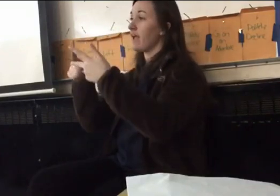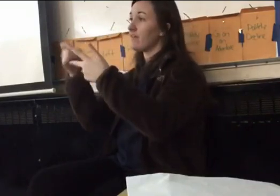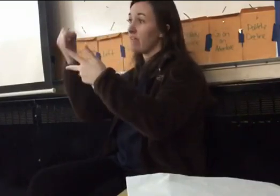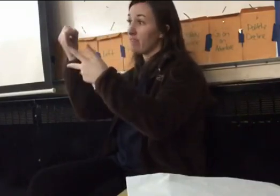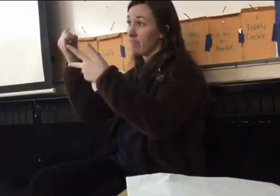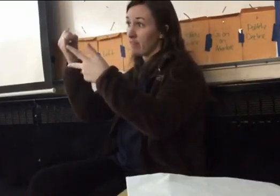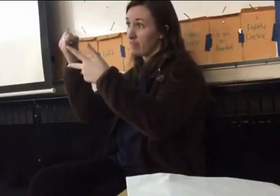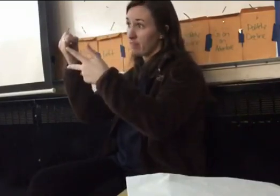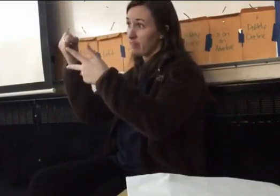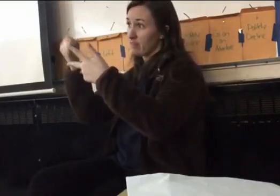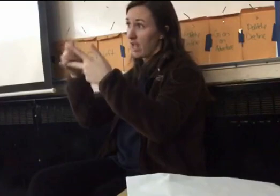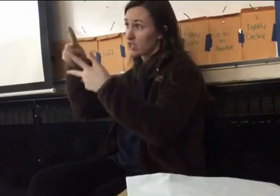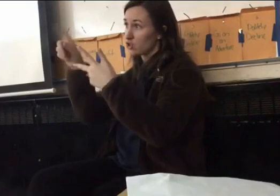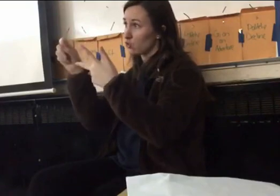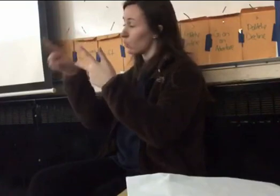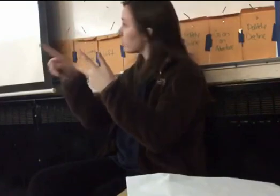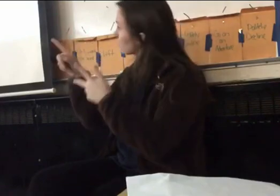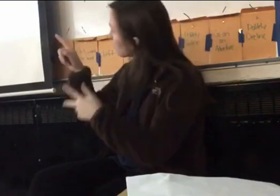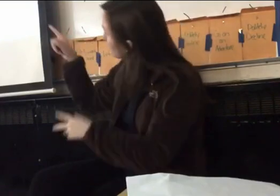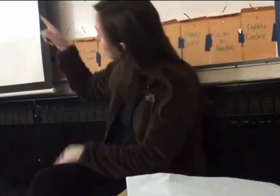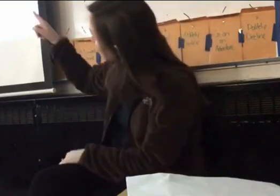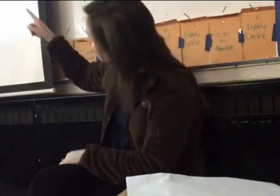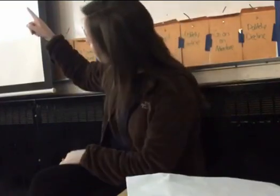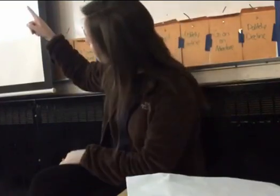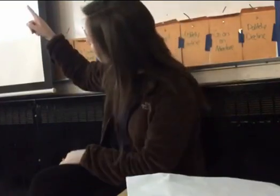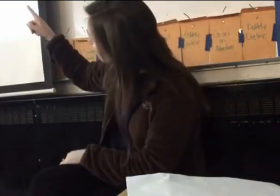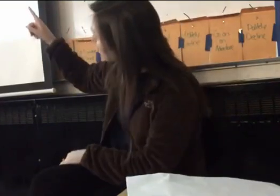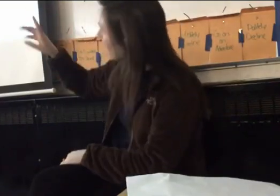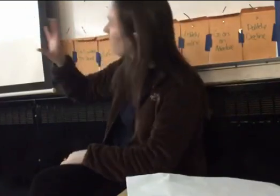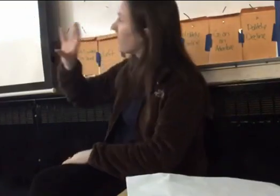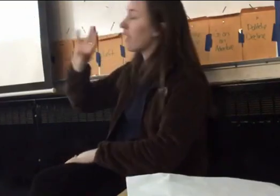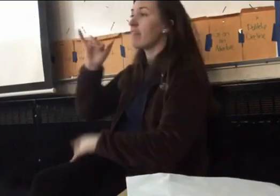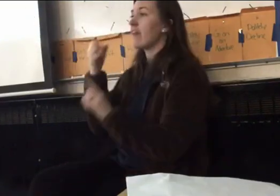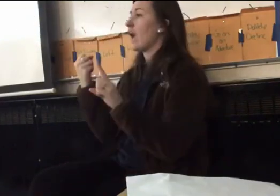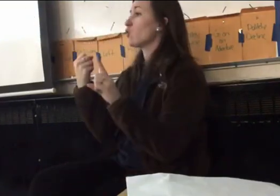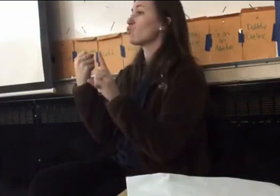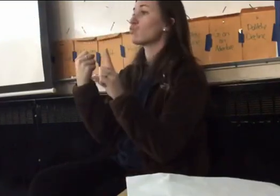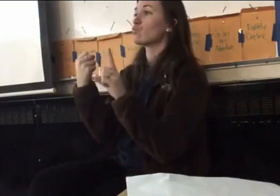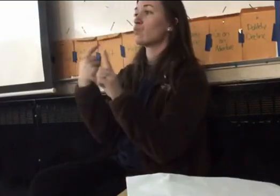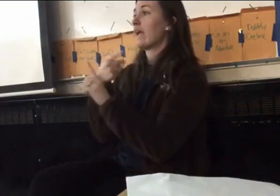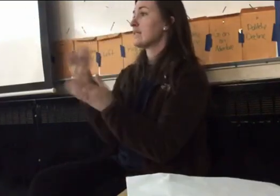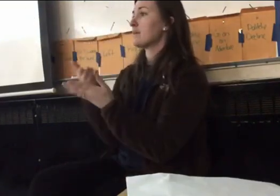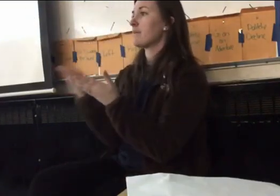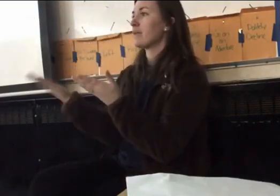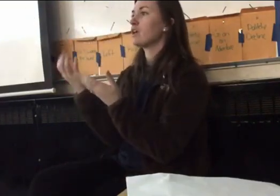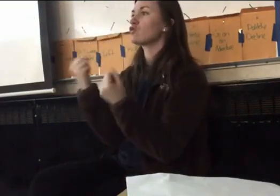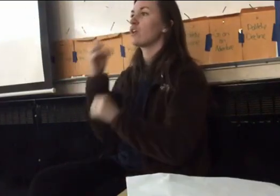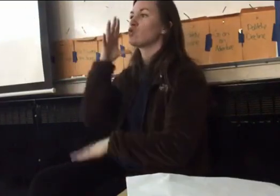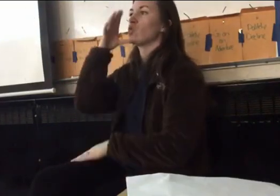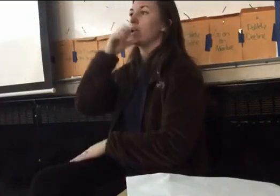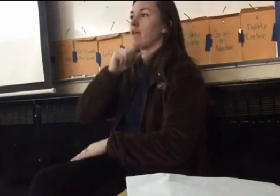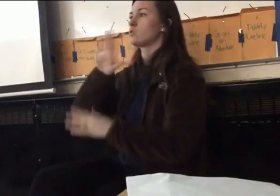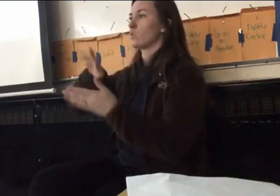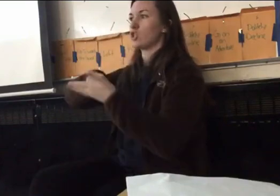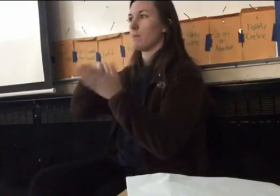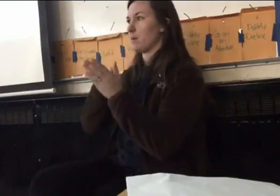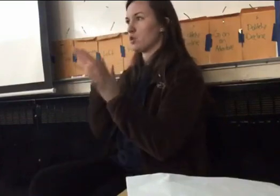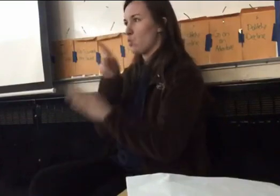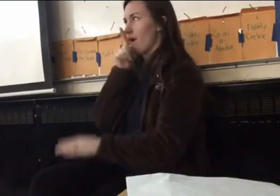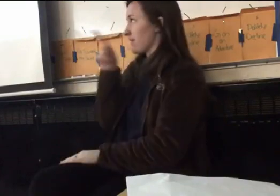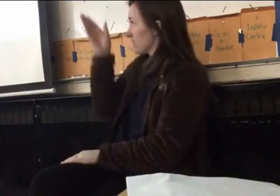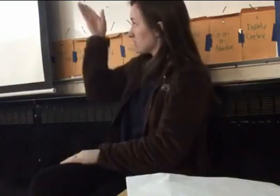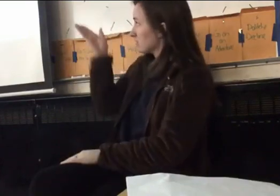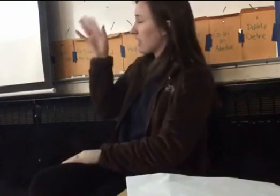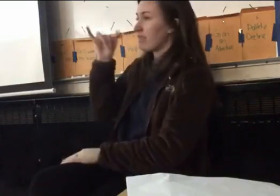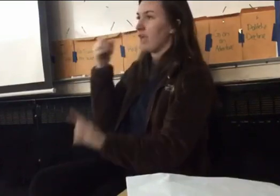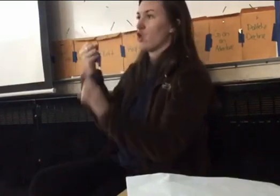one, what is this random thing, do you think? If you were to guess, what could this random person be? Okay? So go ahead and